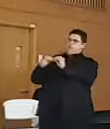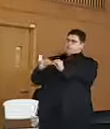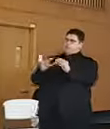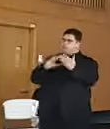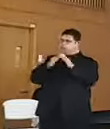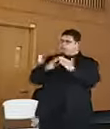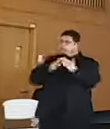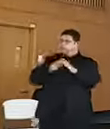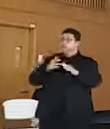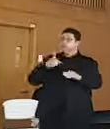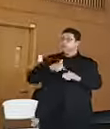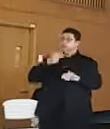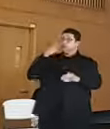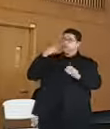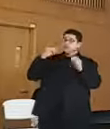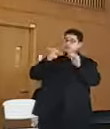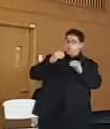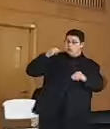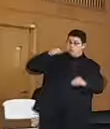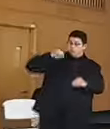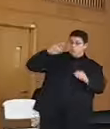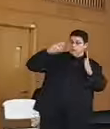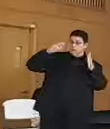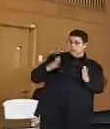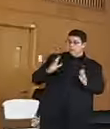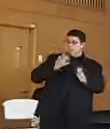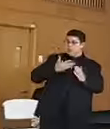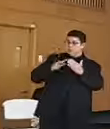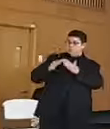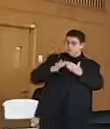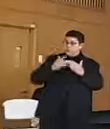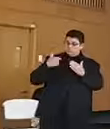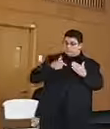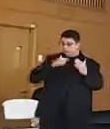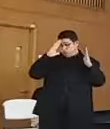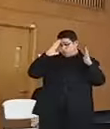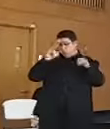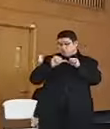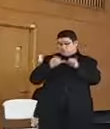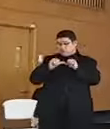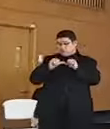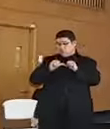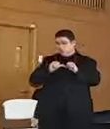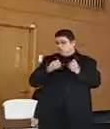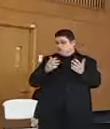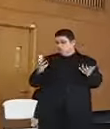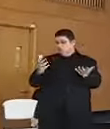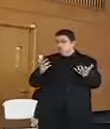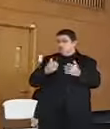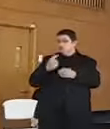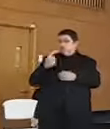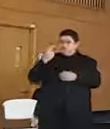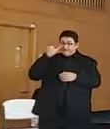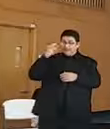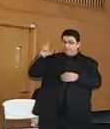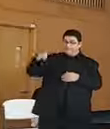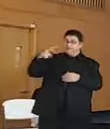seen it a lot more among protesters in our community. And we hope that continues if there is a need for any sort of administration.